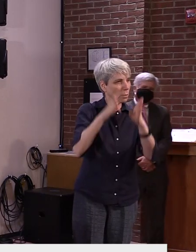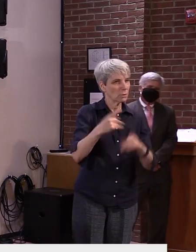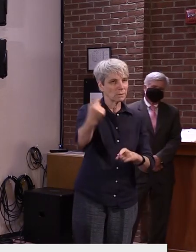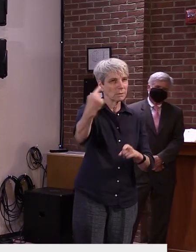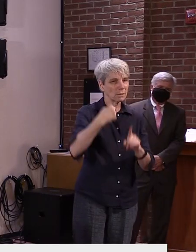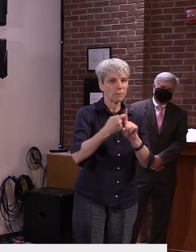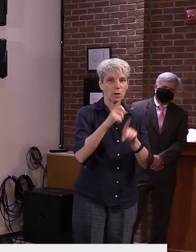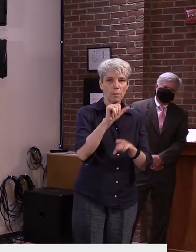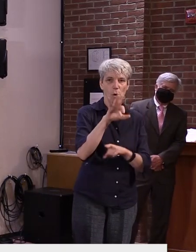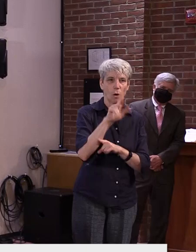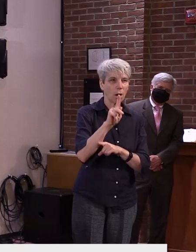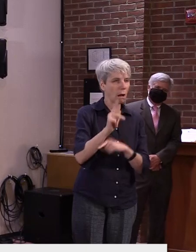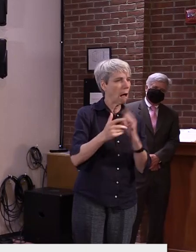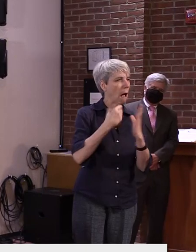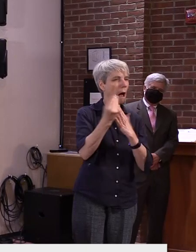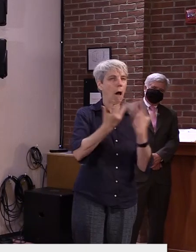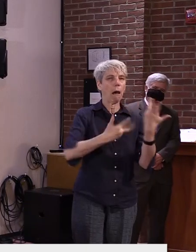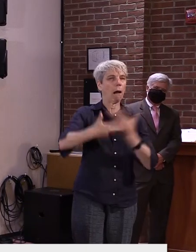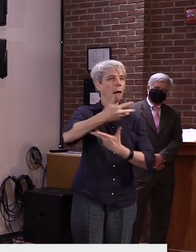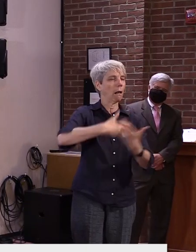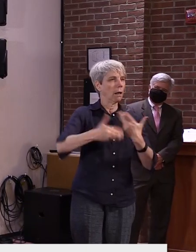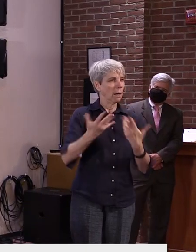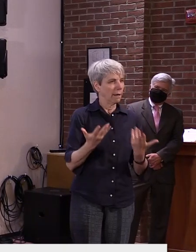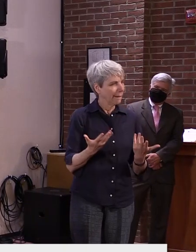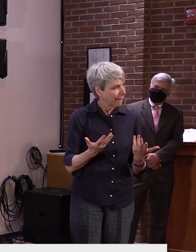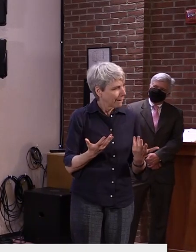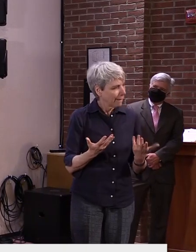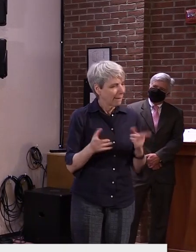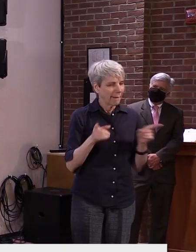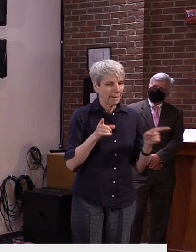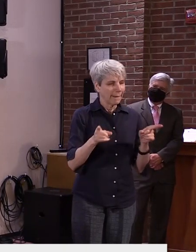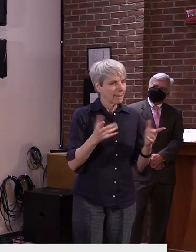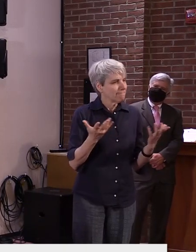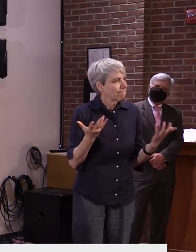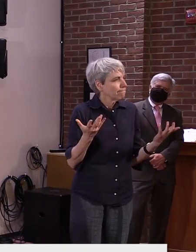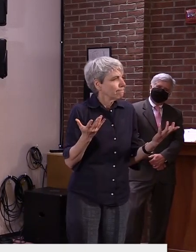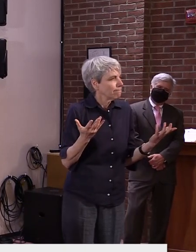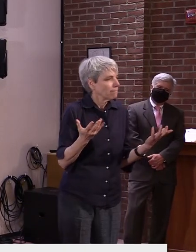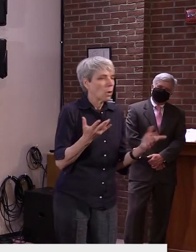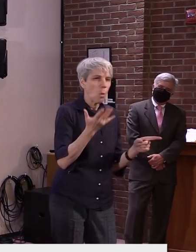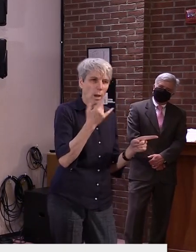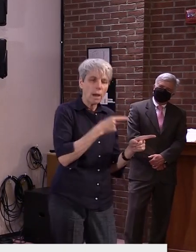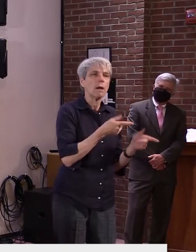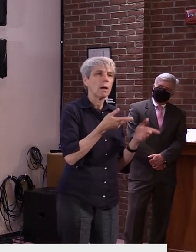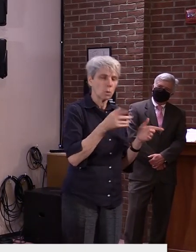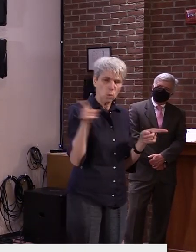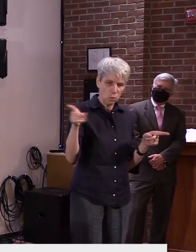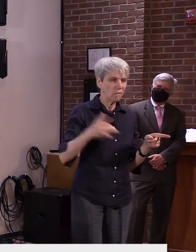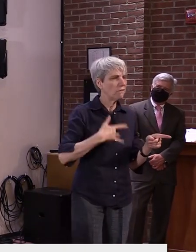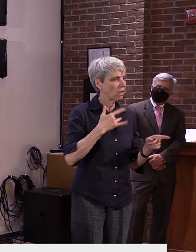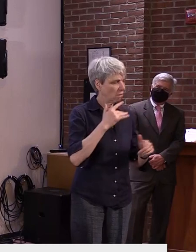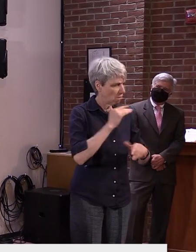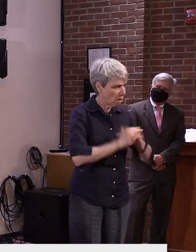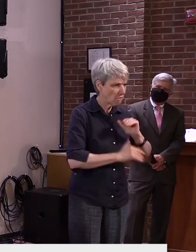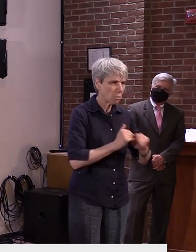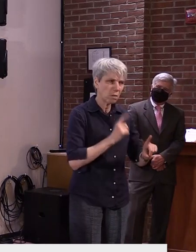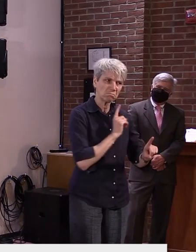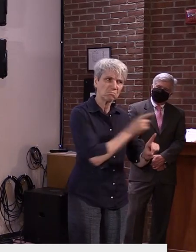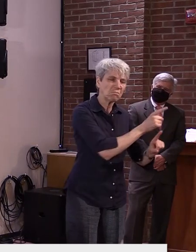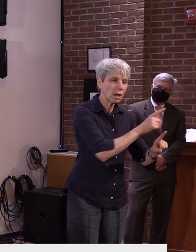enforce that type of behavior and not necessarily a travel ban? And if there was enough